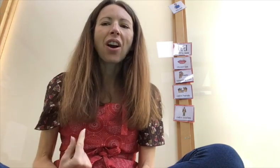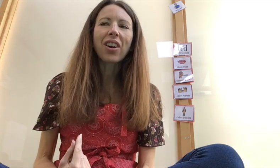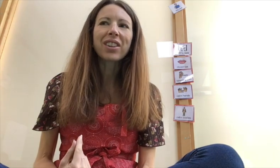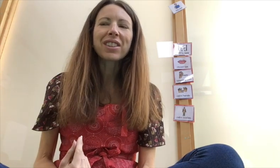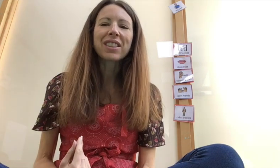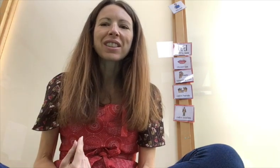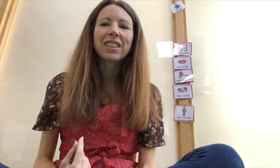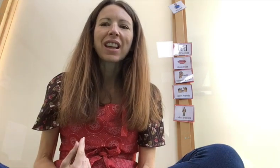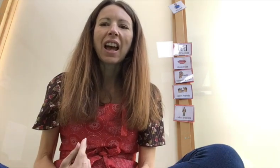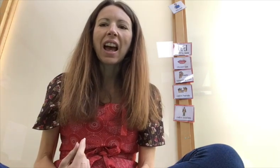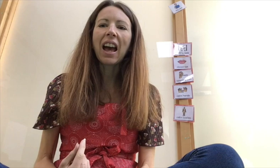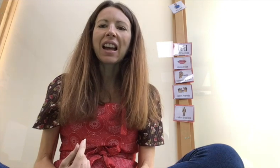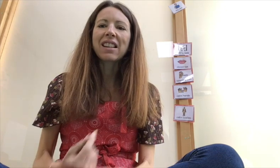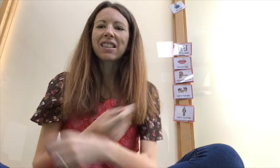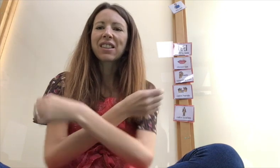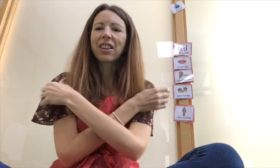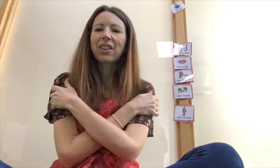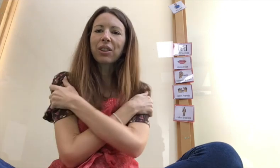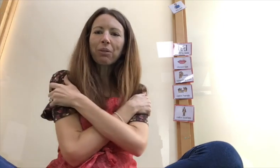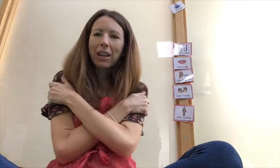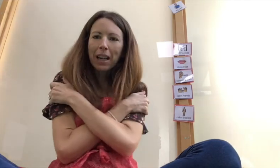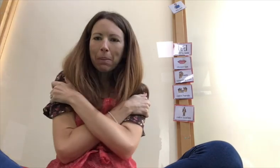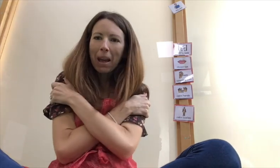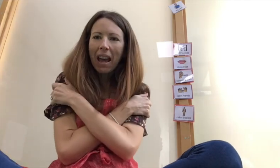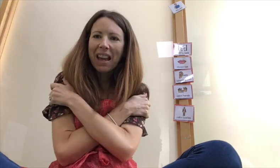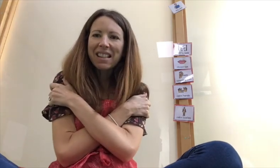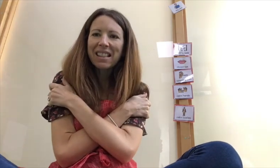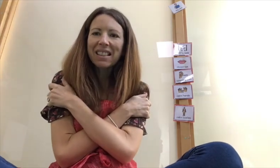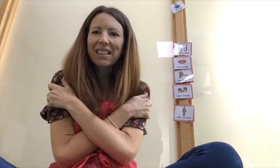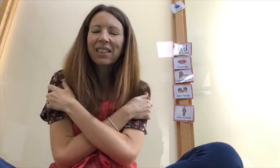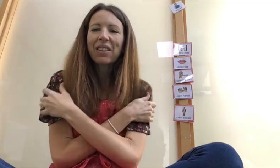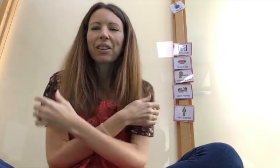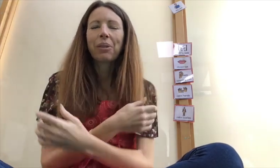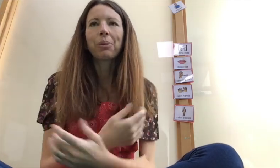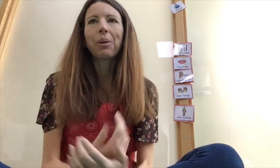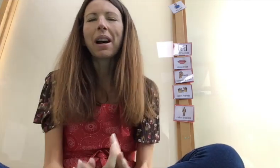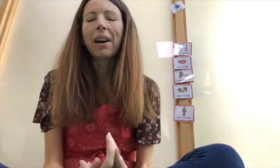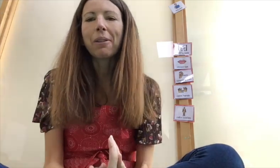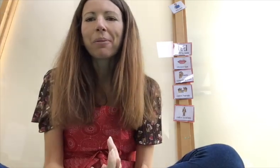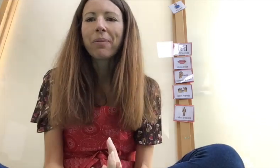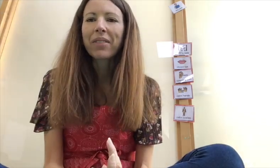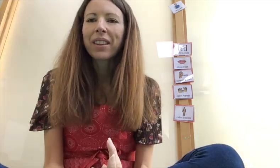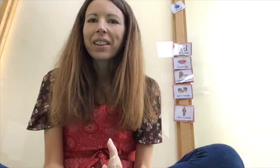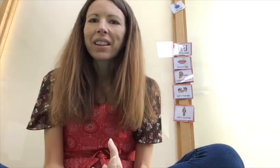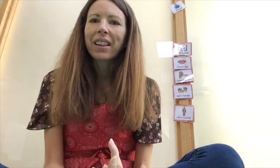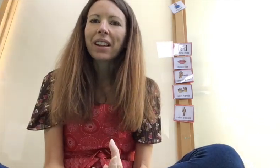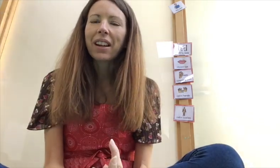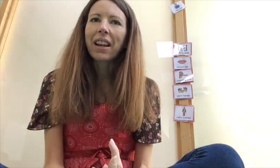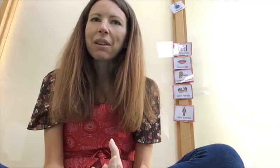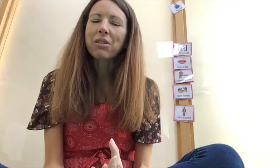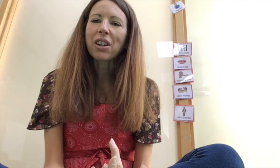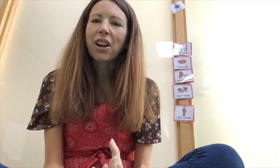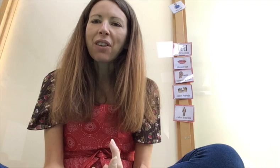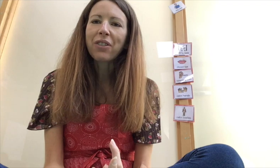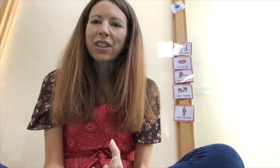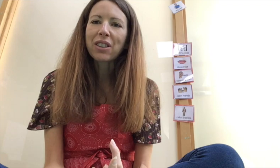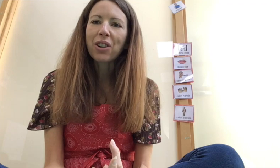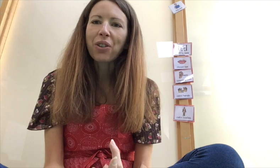Goldilocks and the Three Bears. Wow, it was a lovely